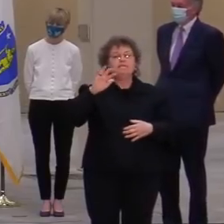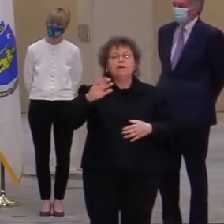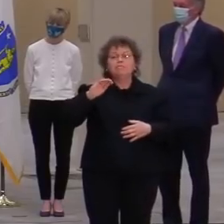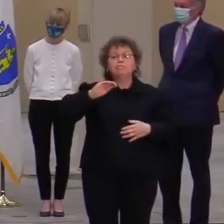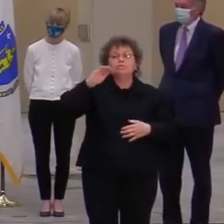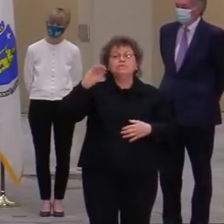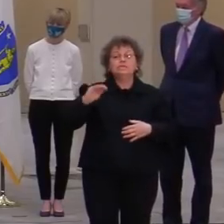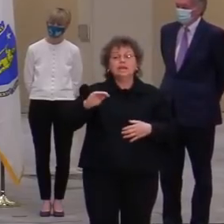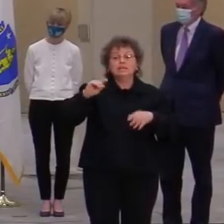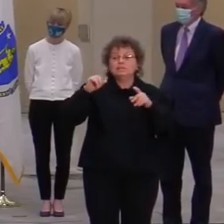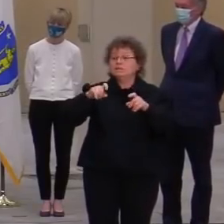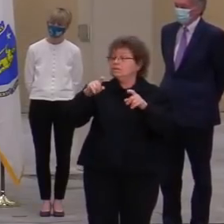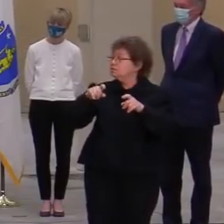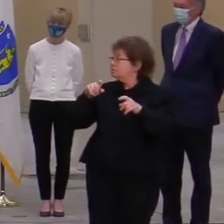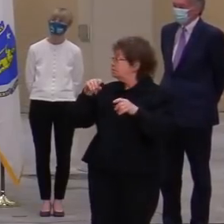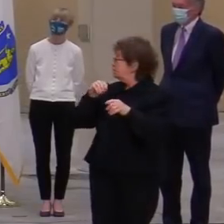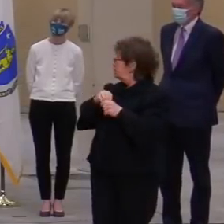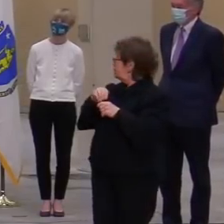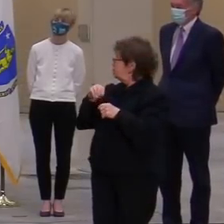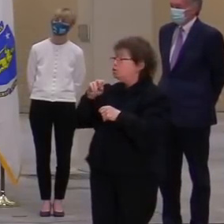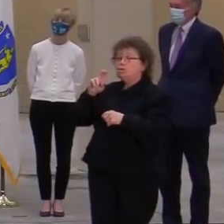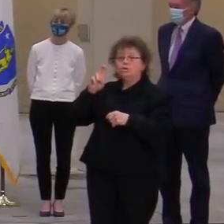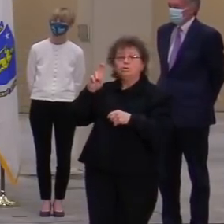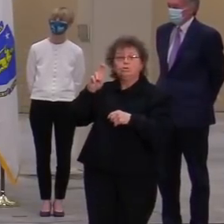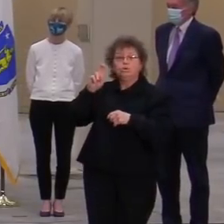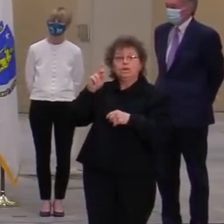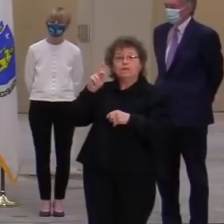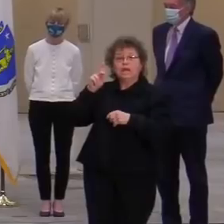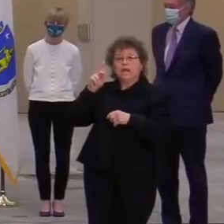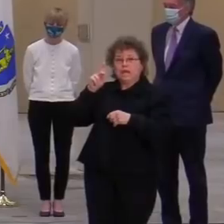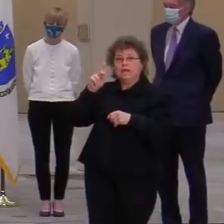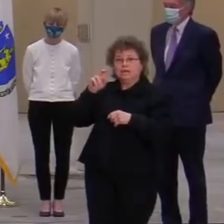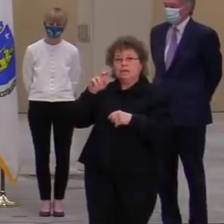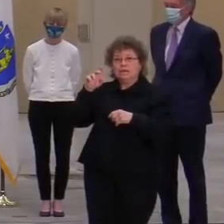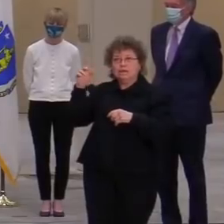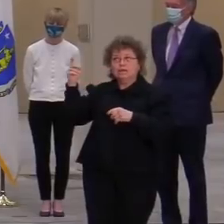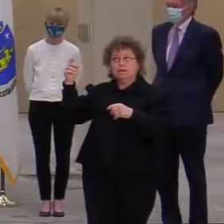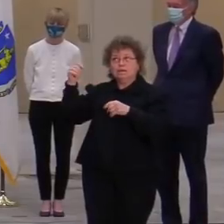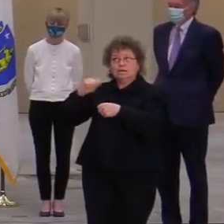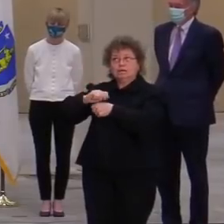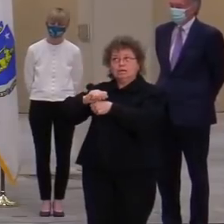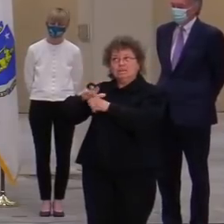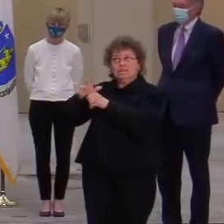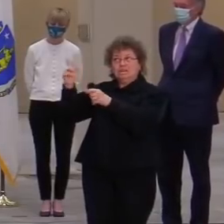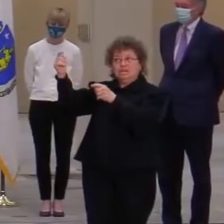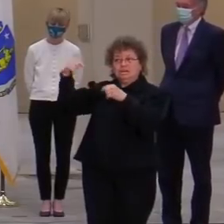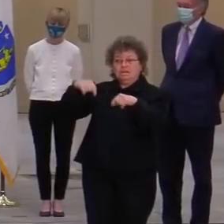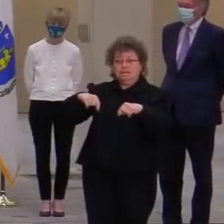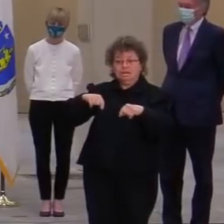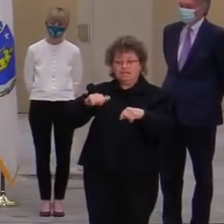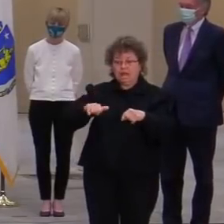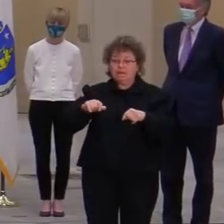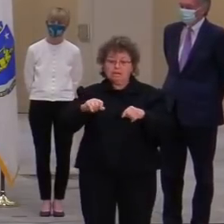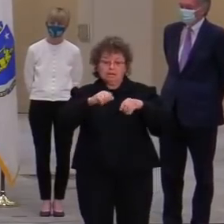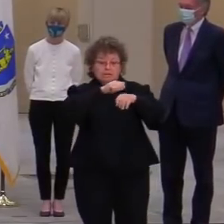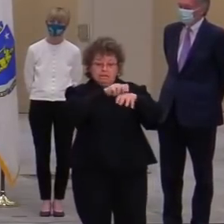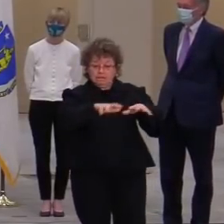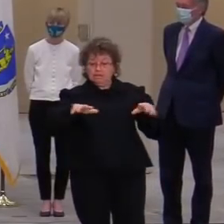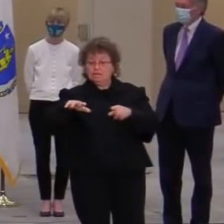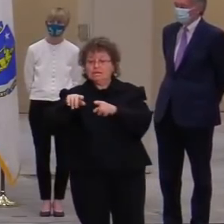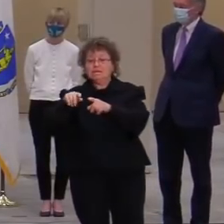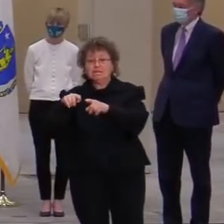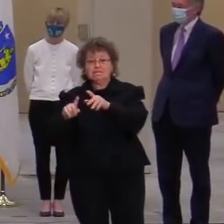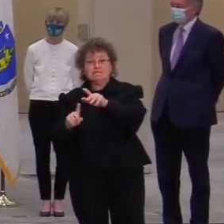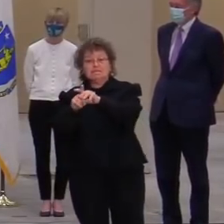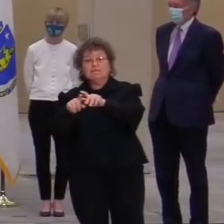were, I think it was UK, wasn't it? Was it the UK variant? 55% of their tests were the UK variant. I mean, that is very much present